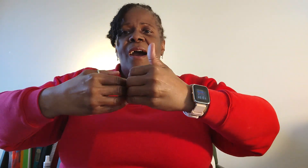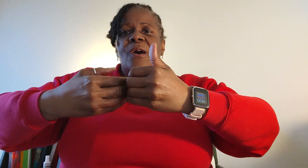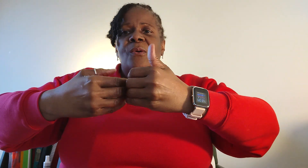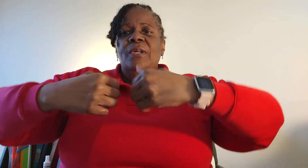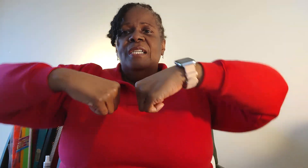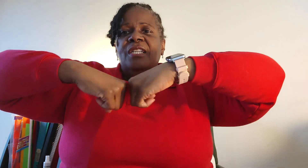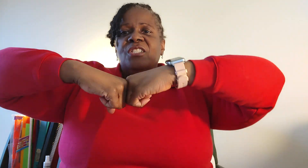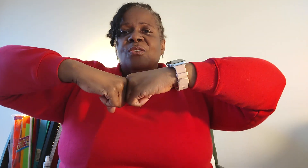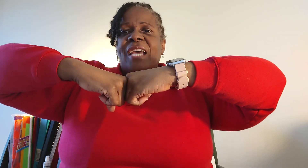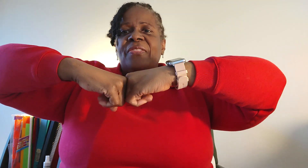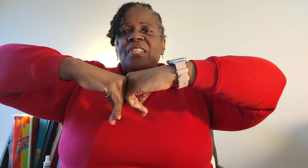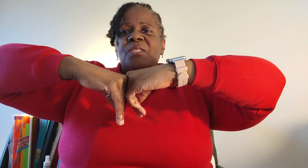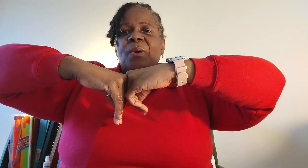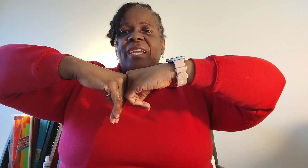How? So not this way.